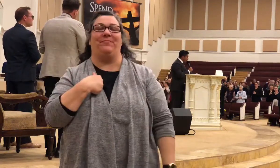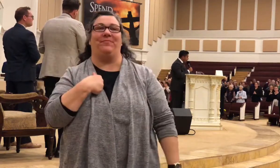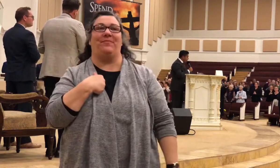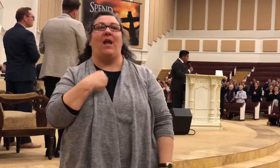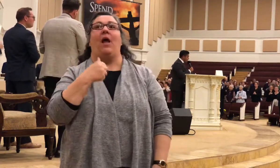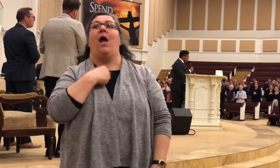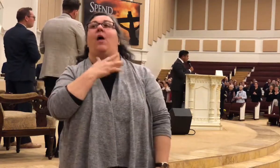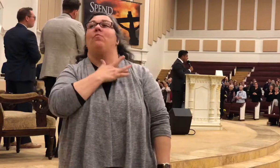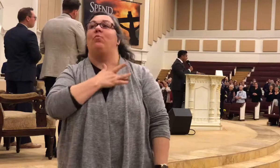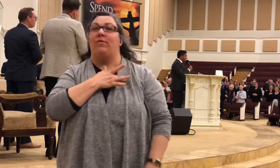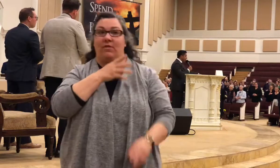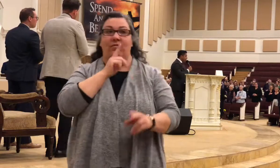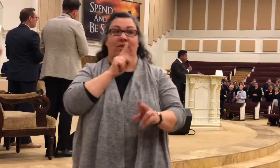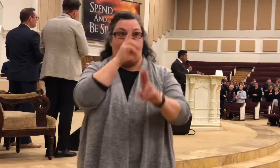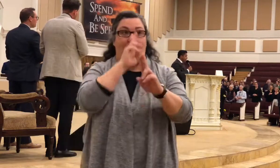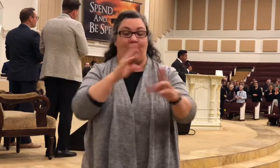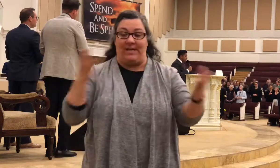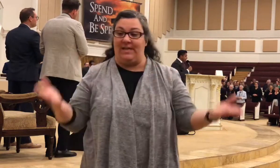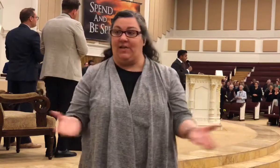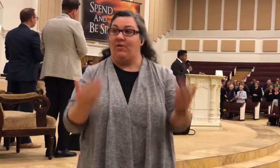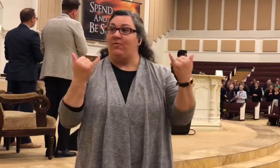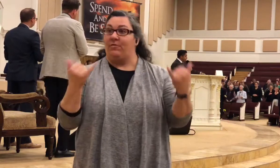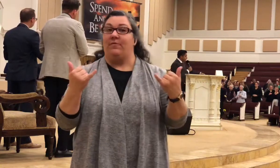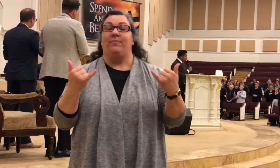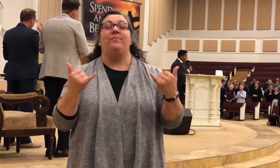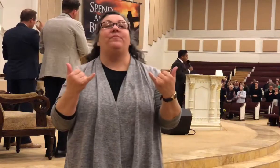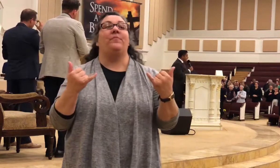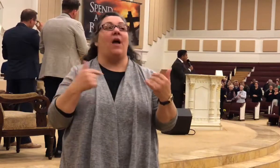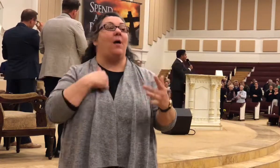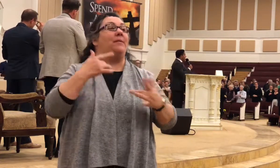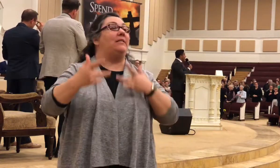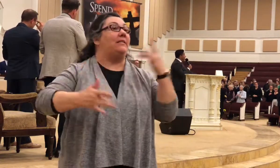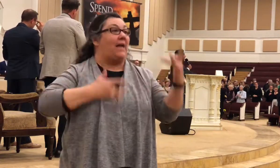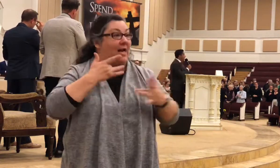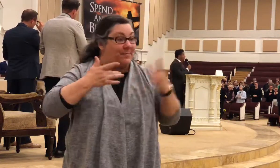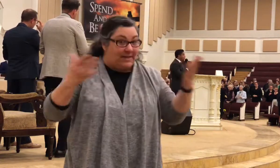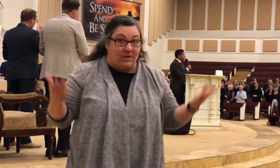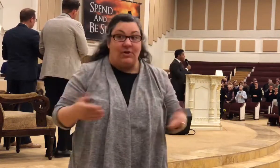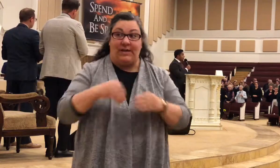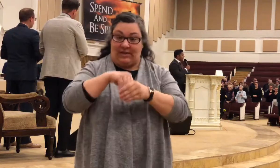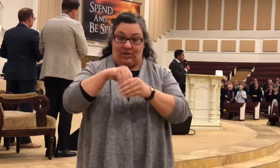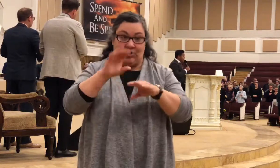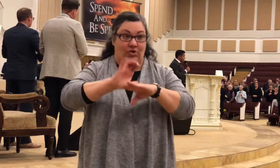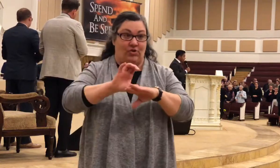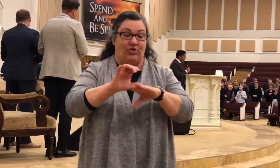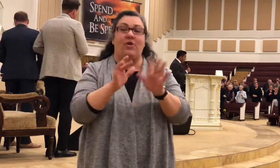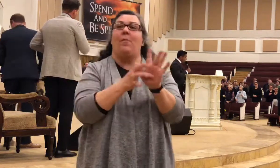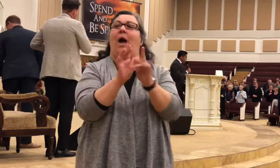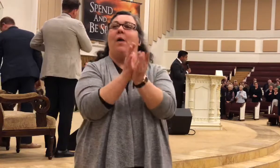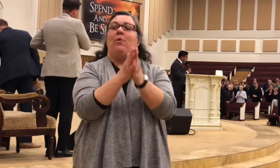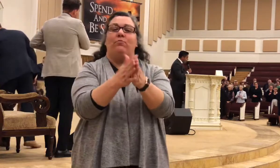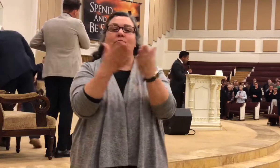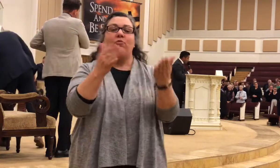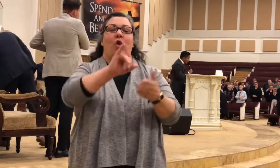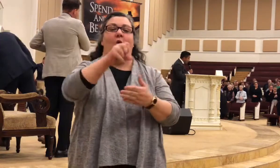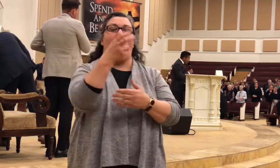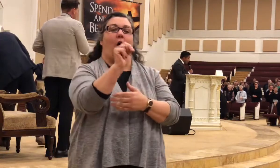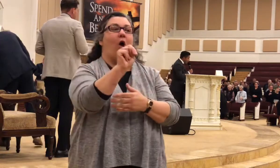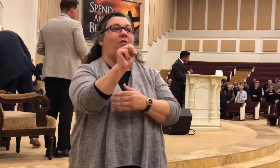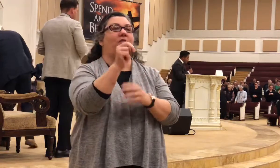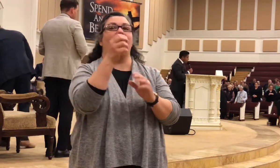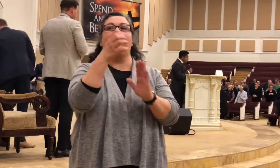Amen. I'm privileged to be here with you all, and I'm excited to be in this house. You can open your Bibles to John chapter